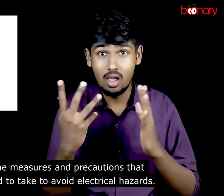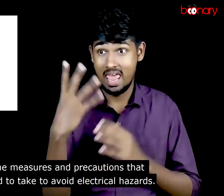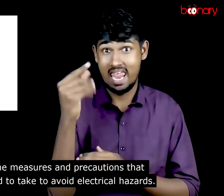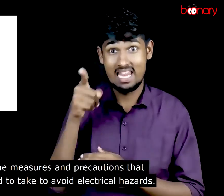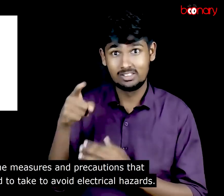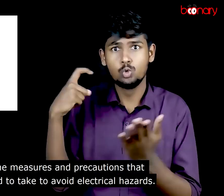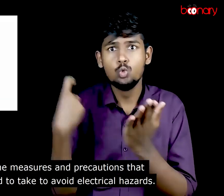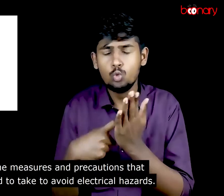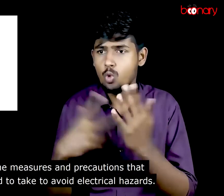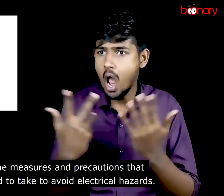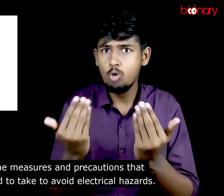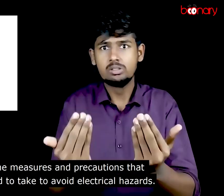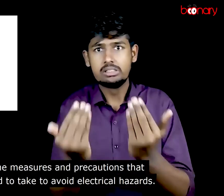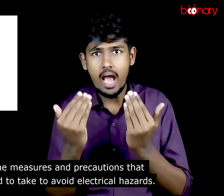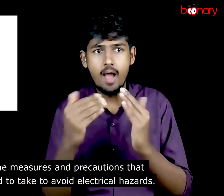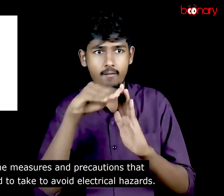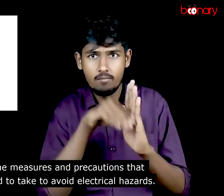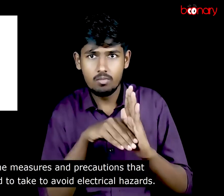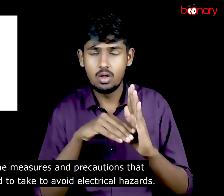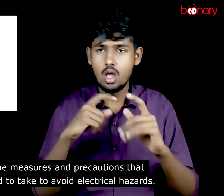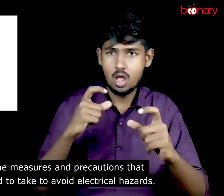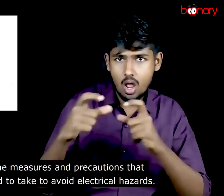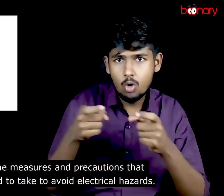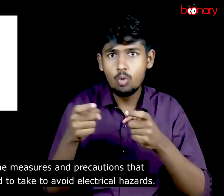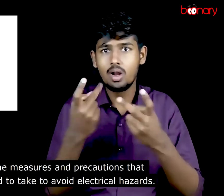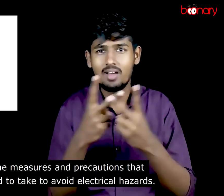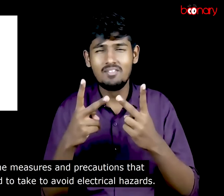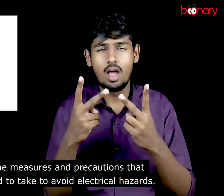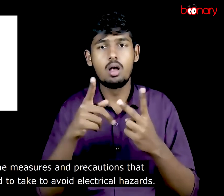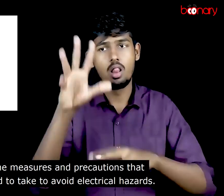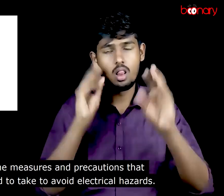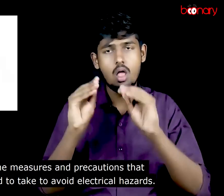the measures and precautions that we need to take to avoid electrical hazards.